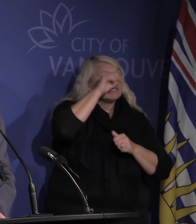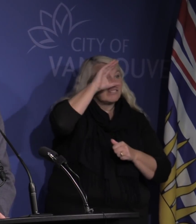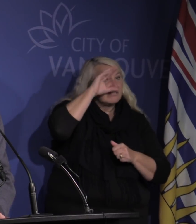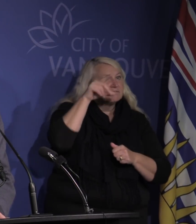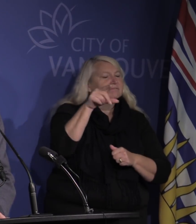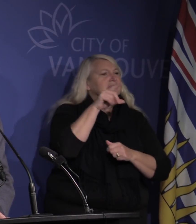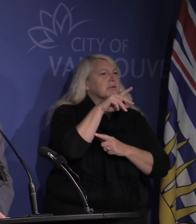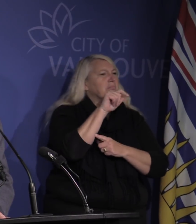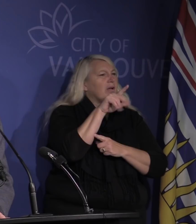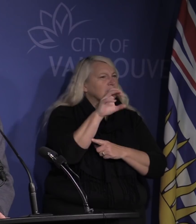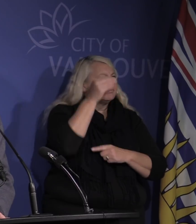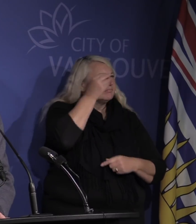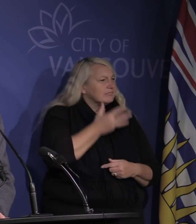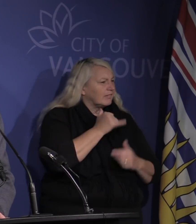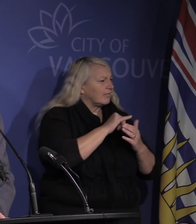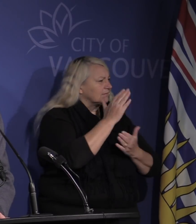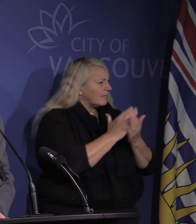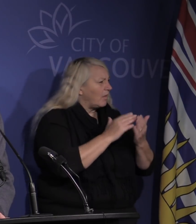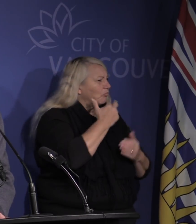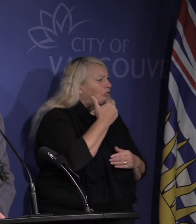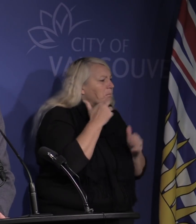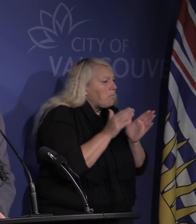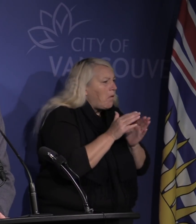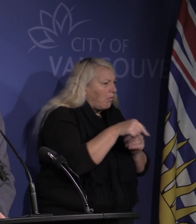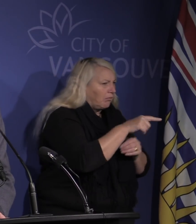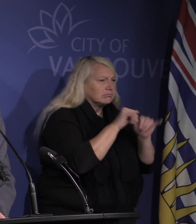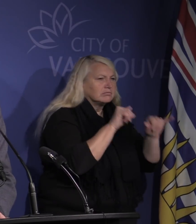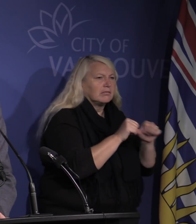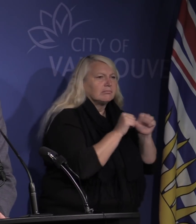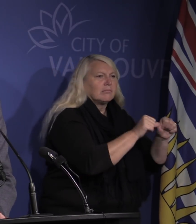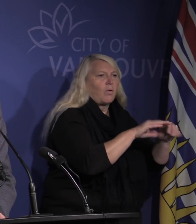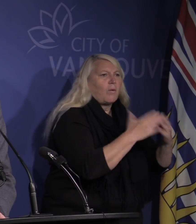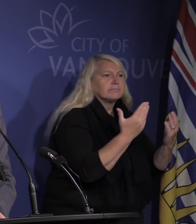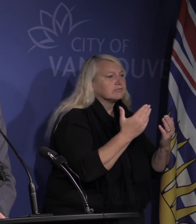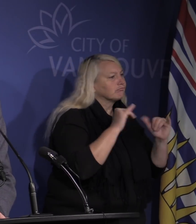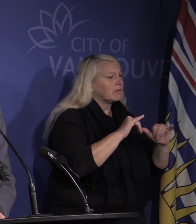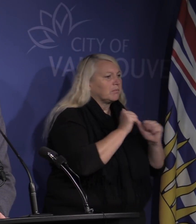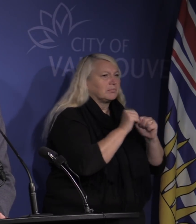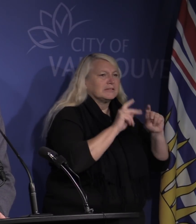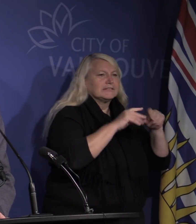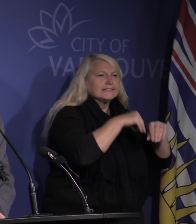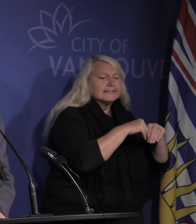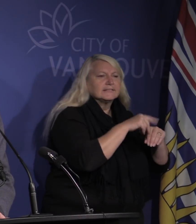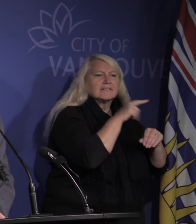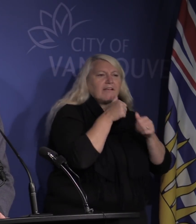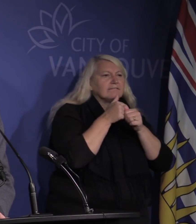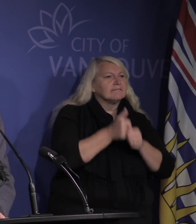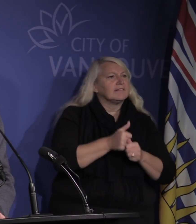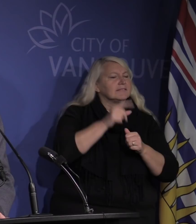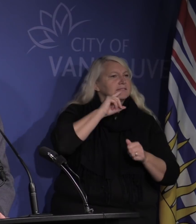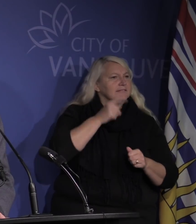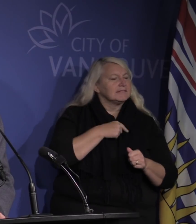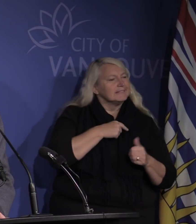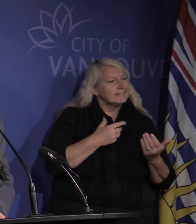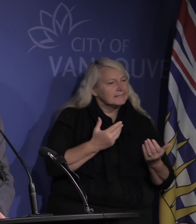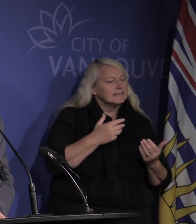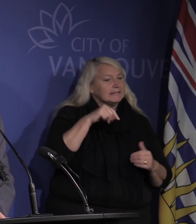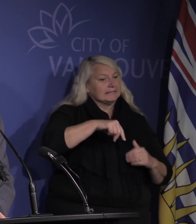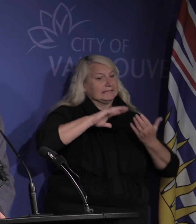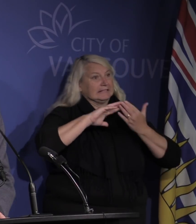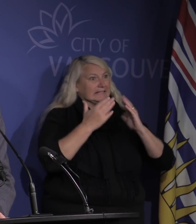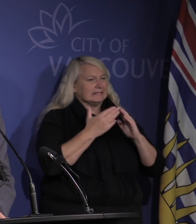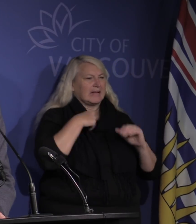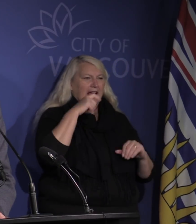stayed open with patrons inside. Also this morning, I was briefed by the measures we need to take as a city by our